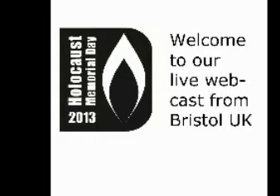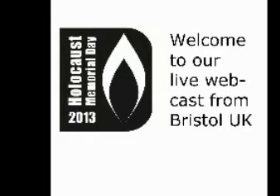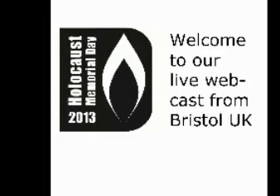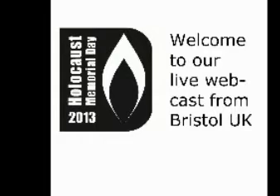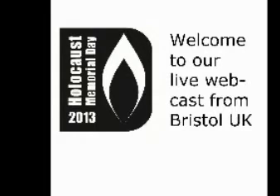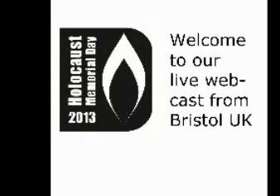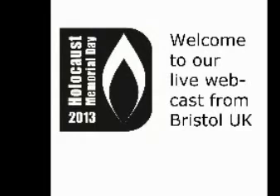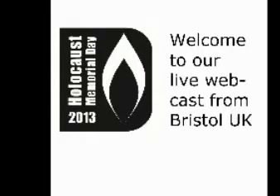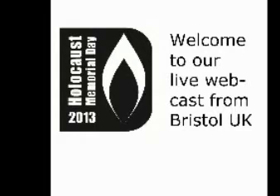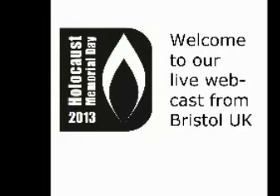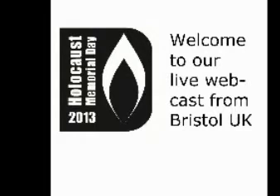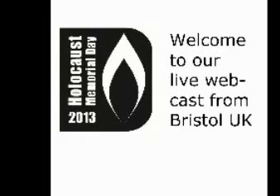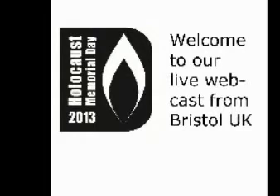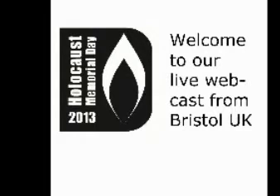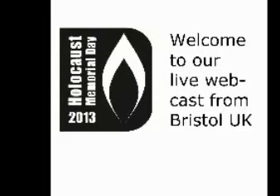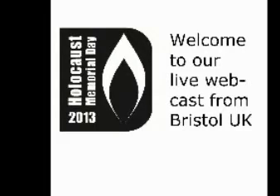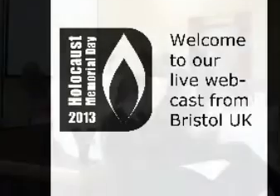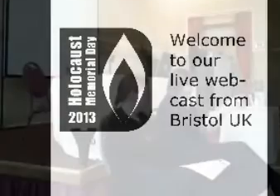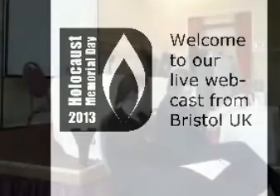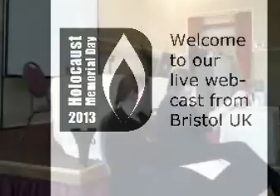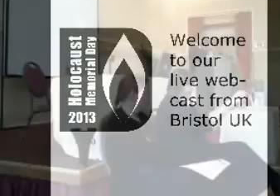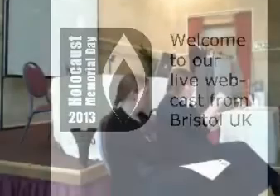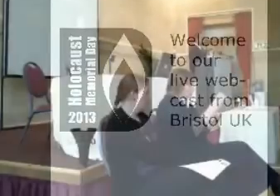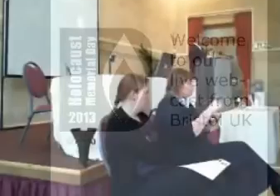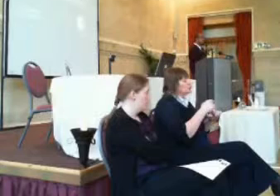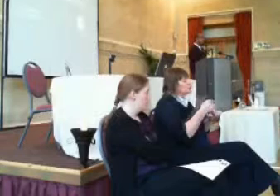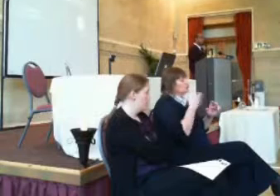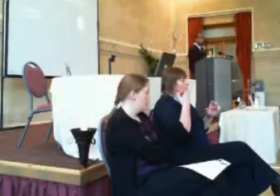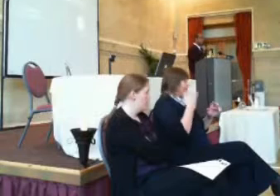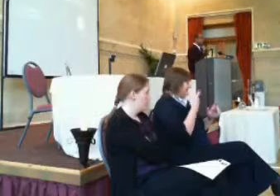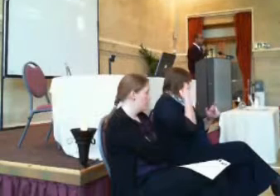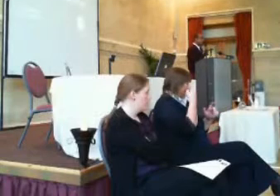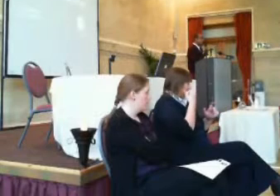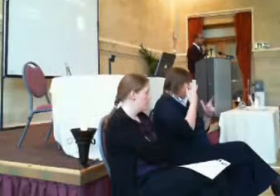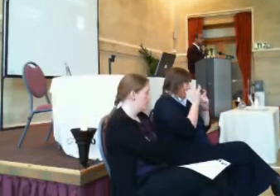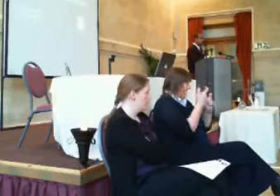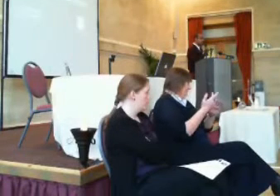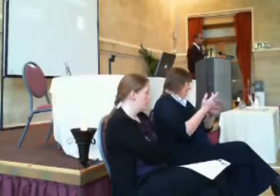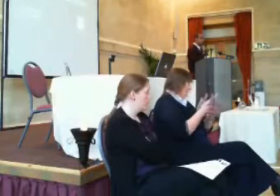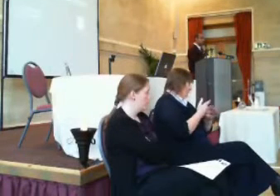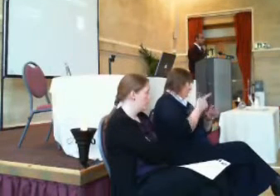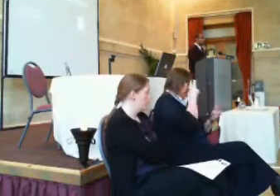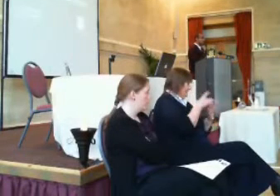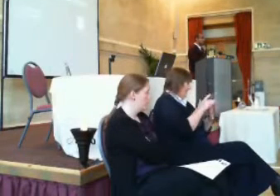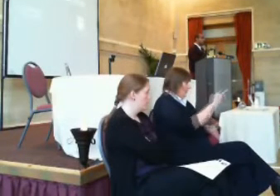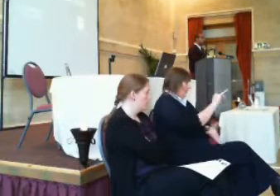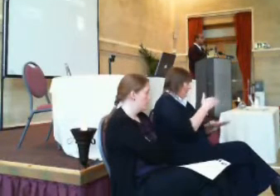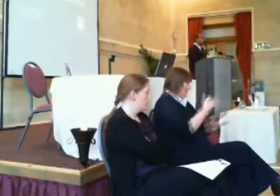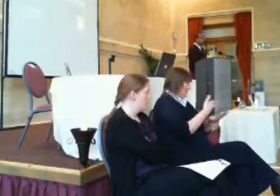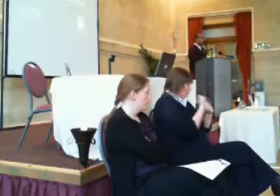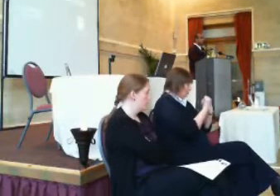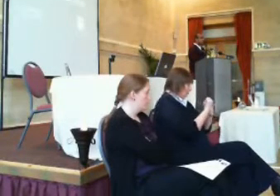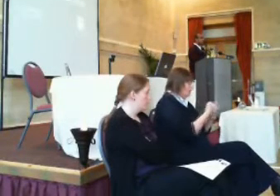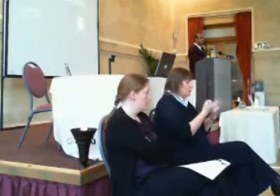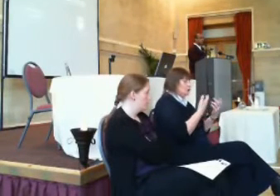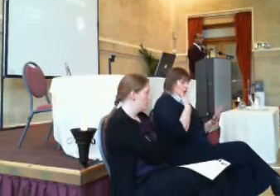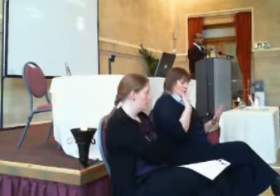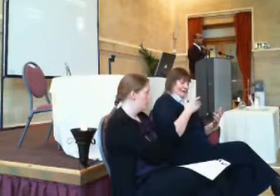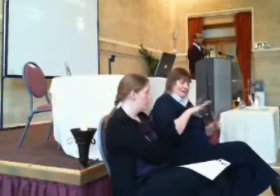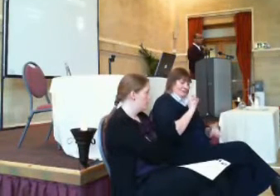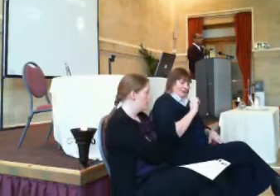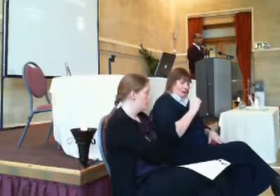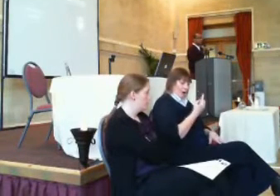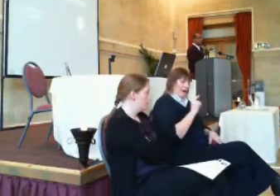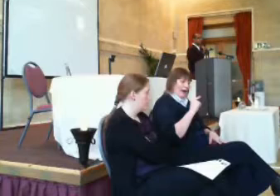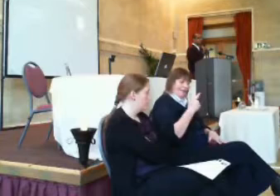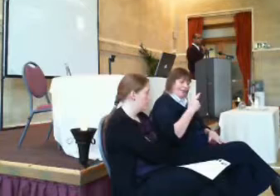repeating exactly the same workshops again after refreshments, and there's no need to come here, go straight to each of the